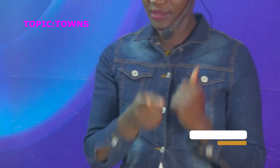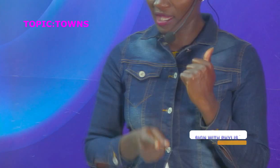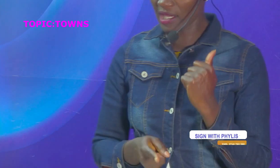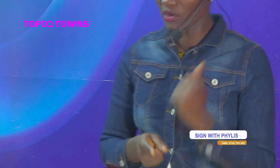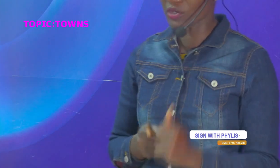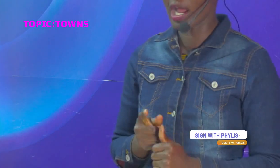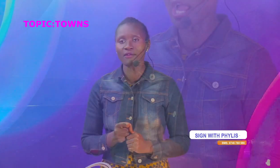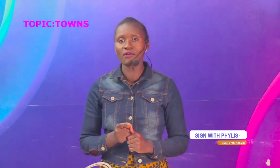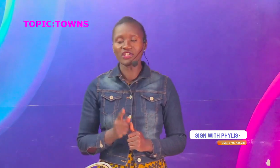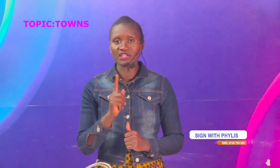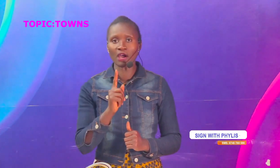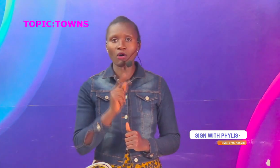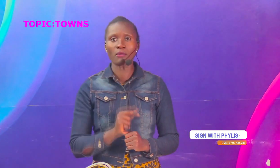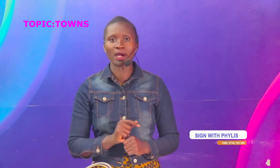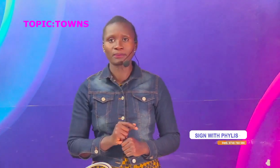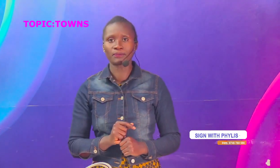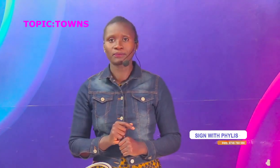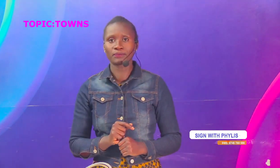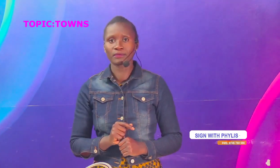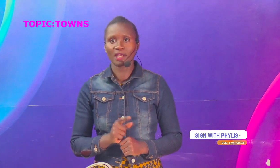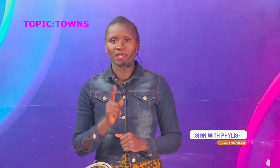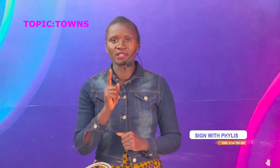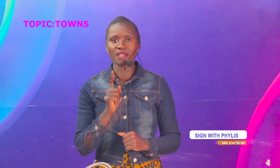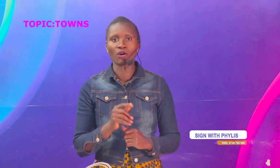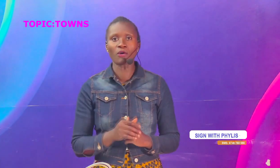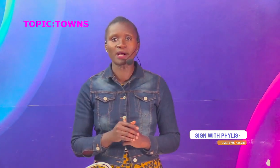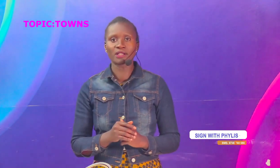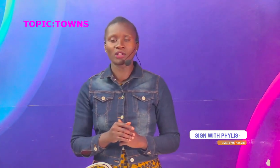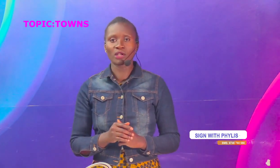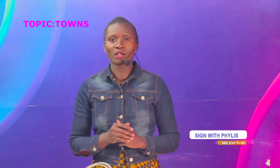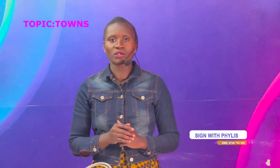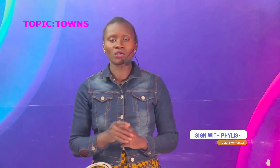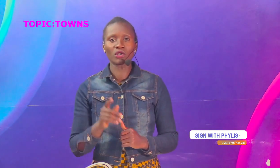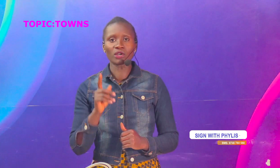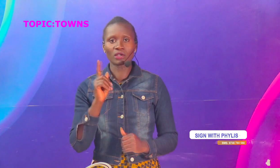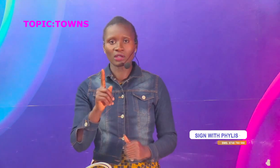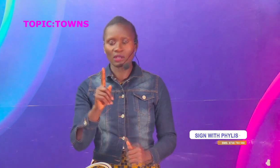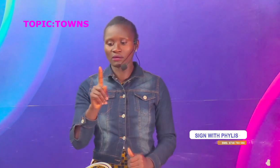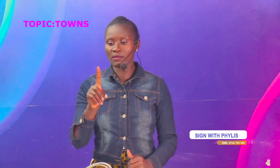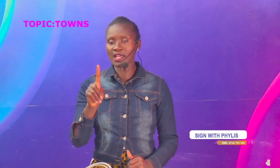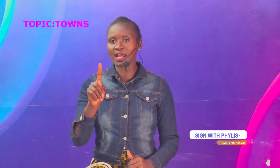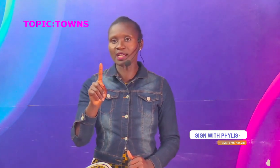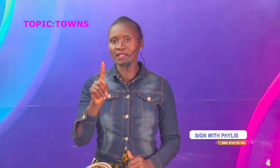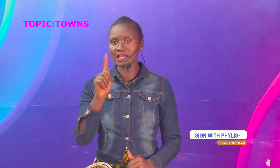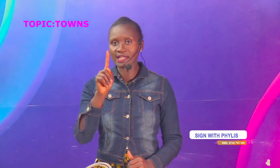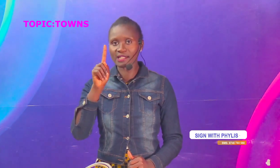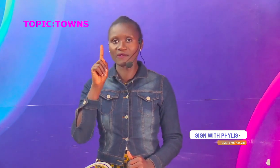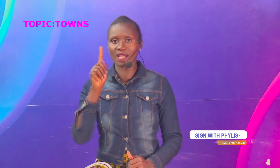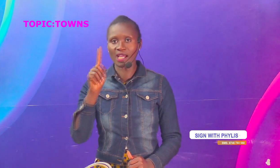also have Nyangoma, Nyangoma. So making an index finger,